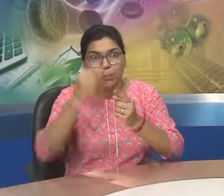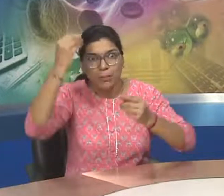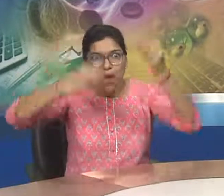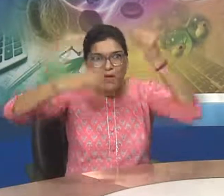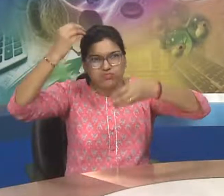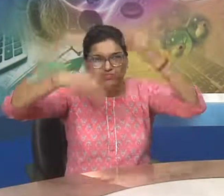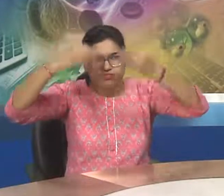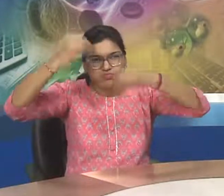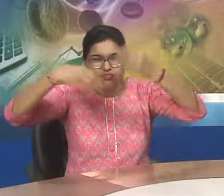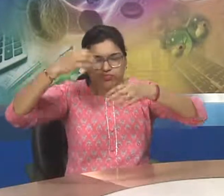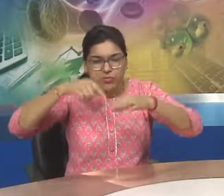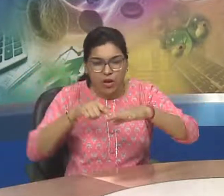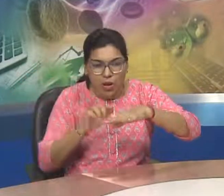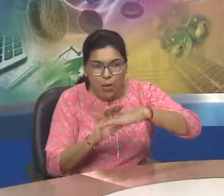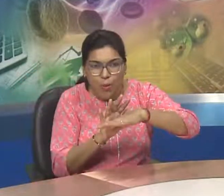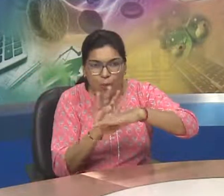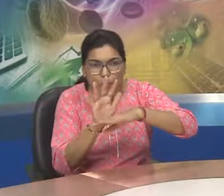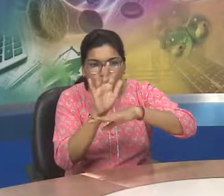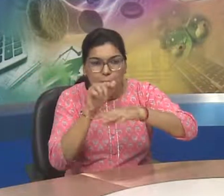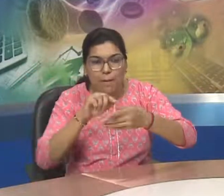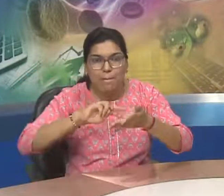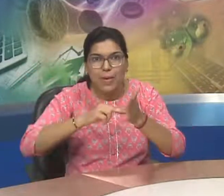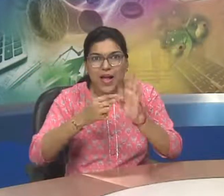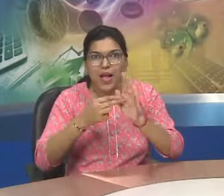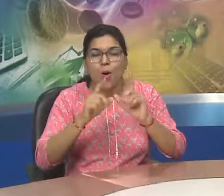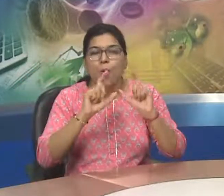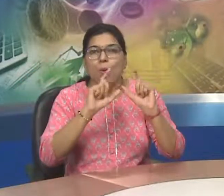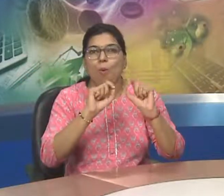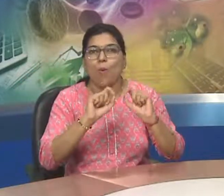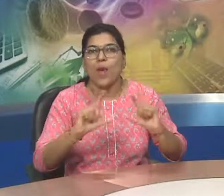the rain stayed on to form